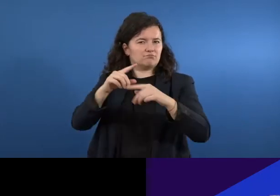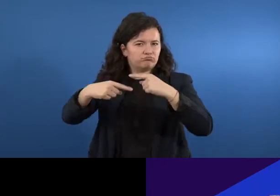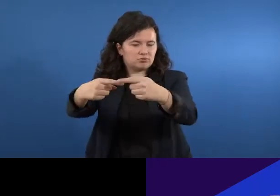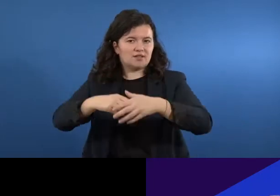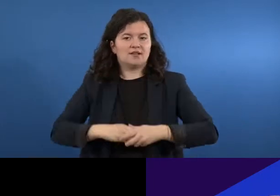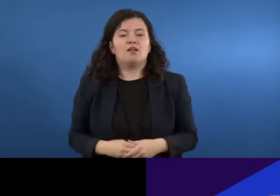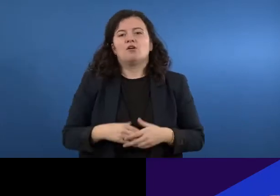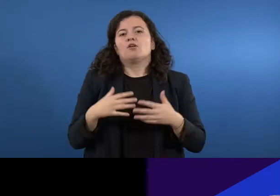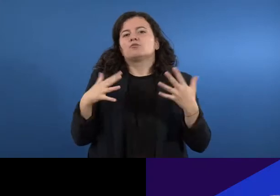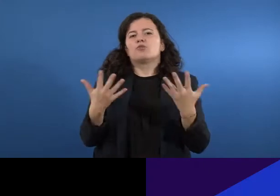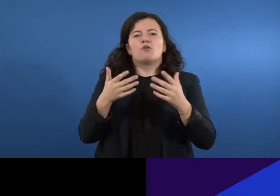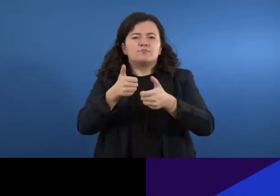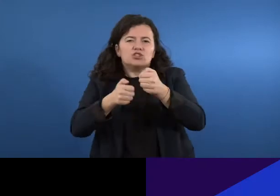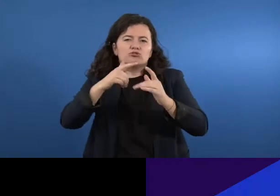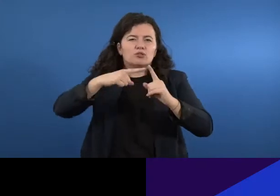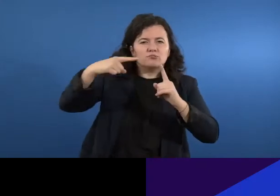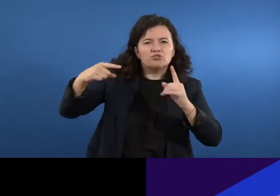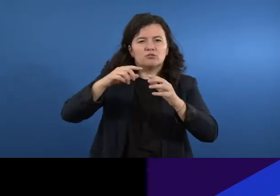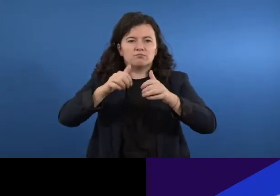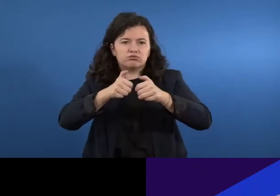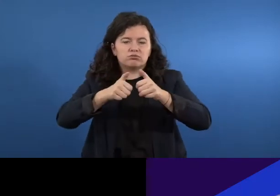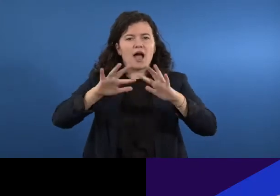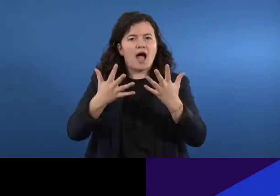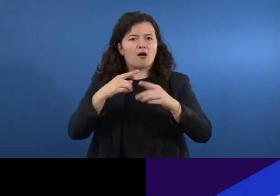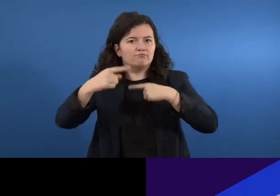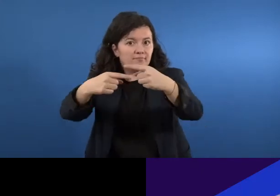across geographies. Thank you, Karine. Thanks for having me.